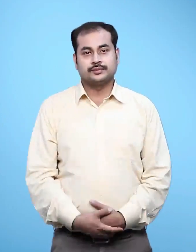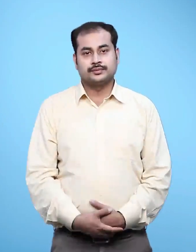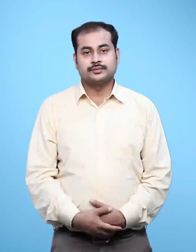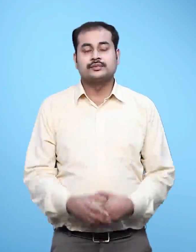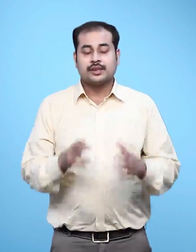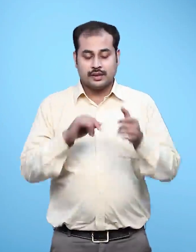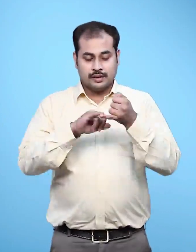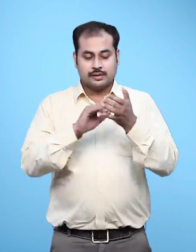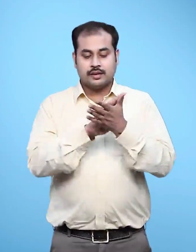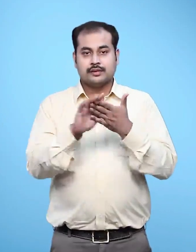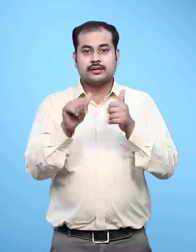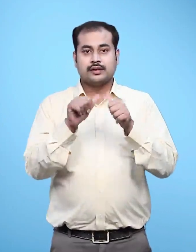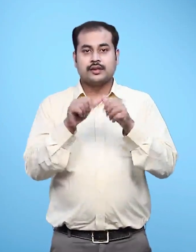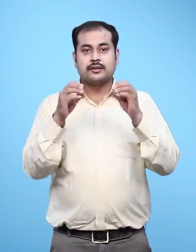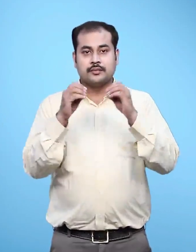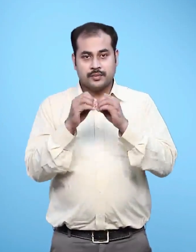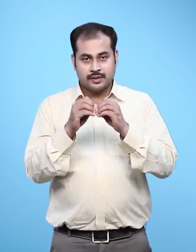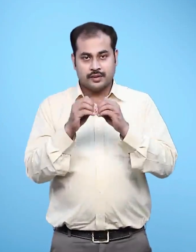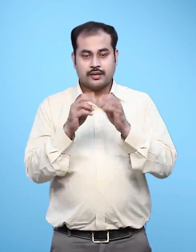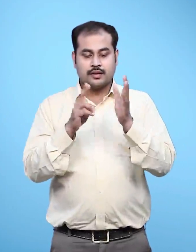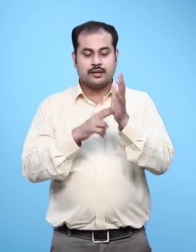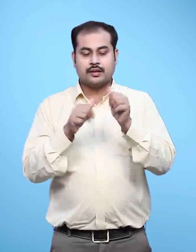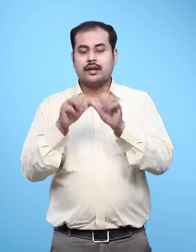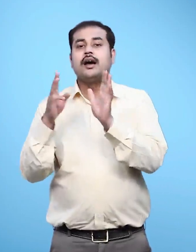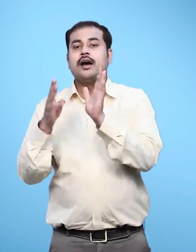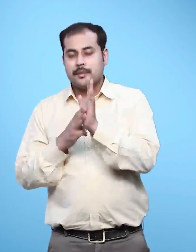Shabnam wants to buy one jug full of lemon drink.